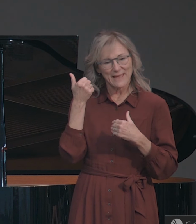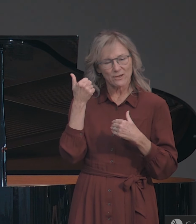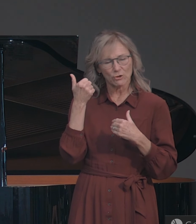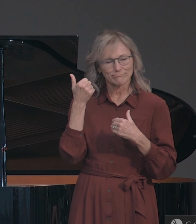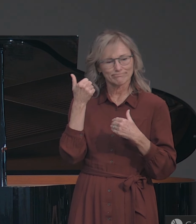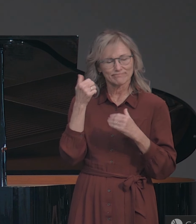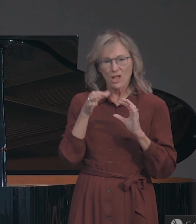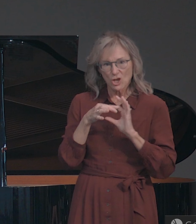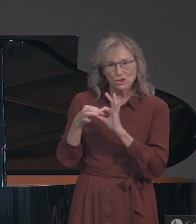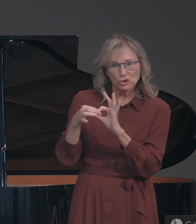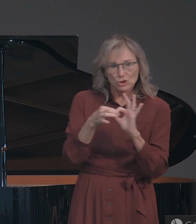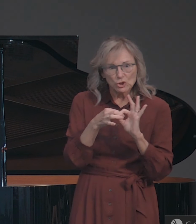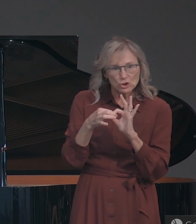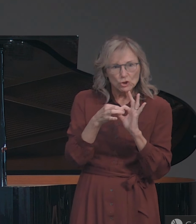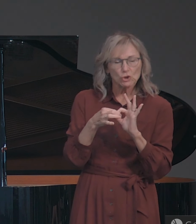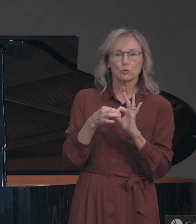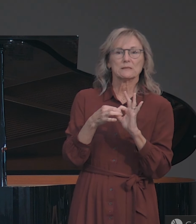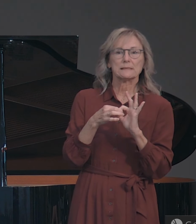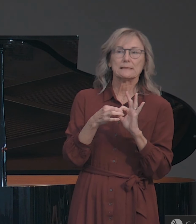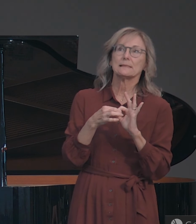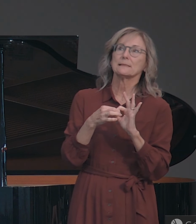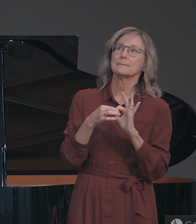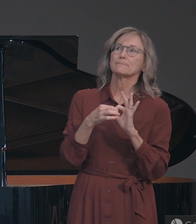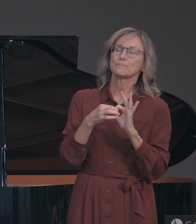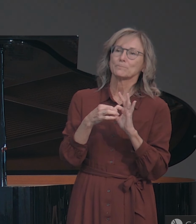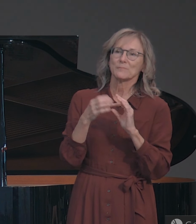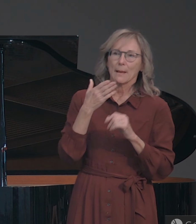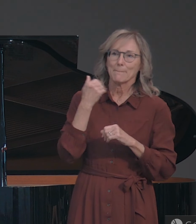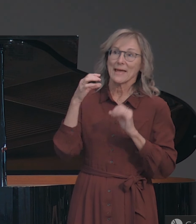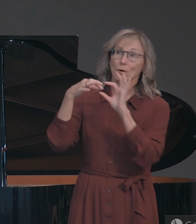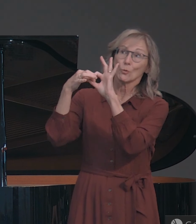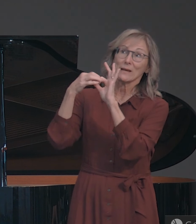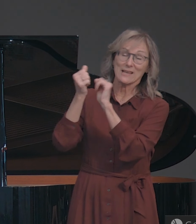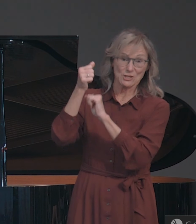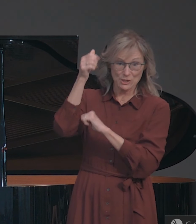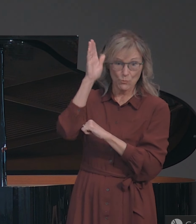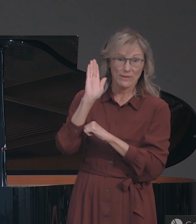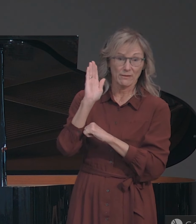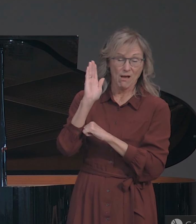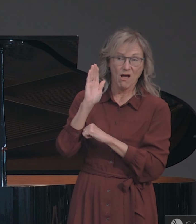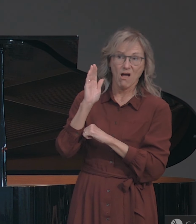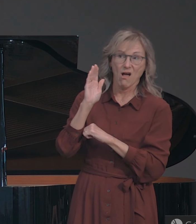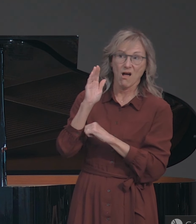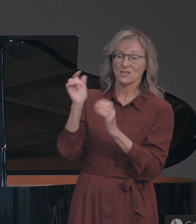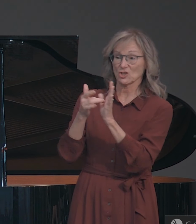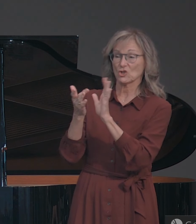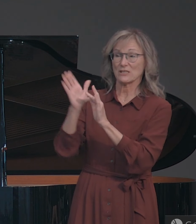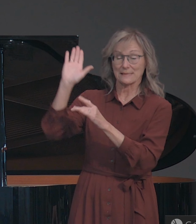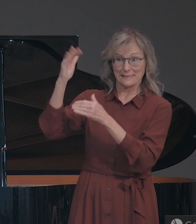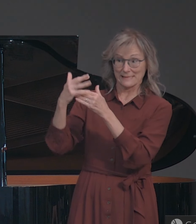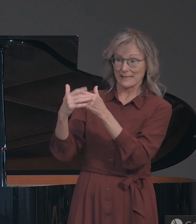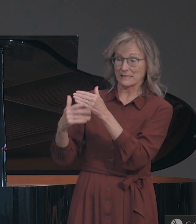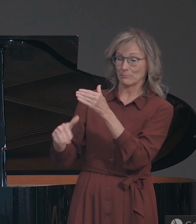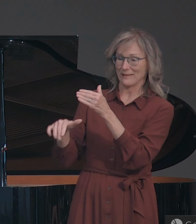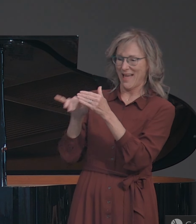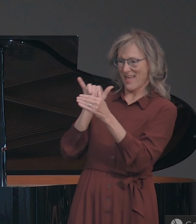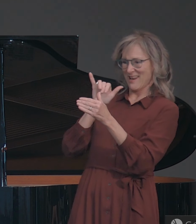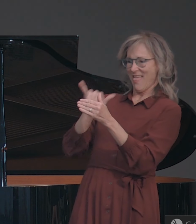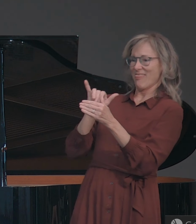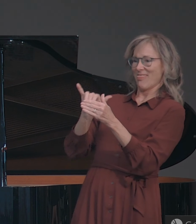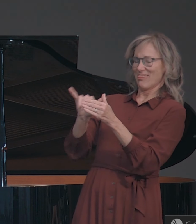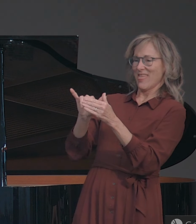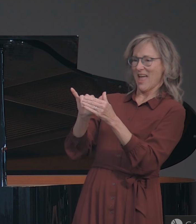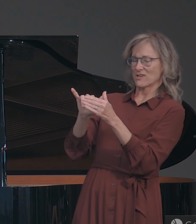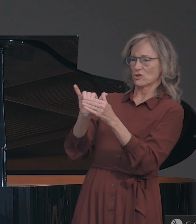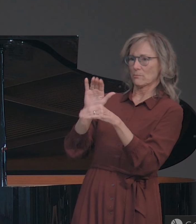we're consistently faced with our sin. It's the blood of Jesus which should be on our minds